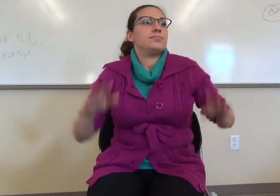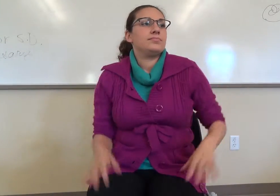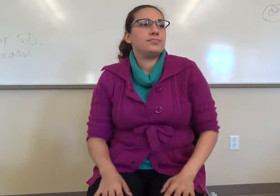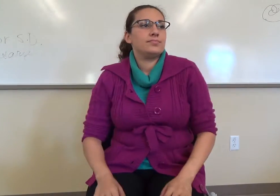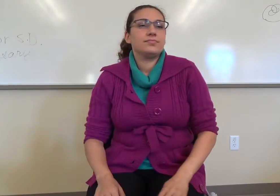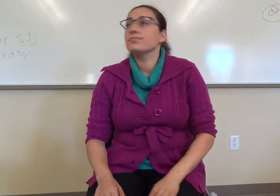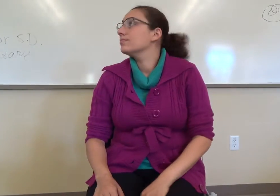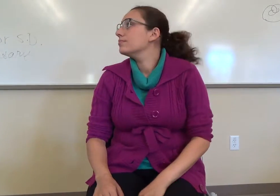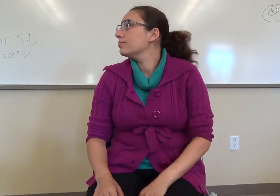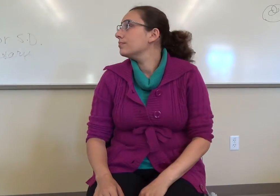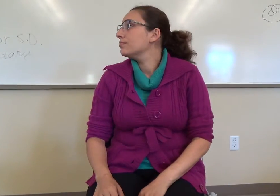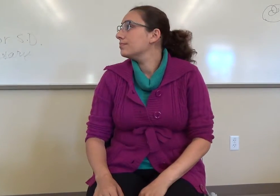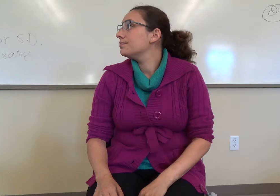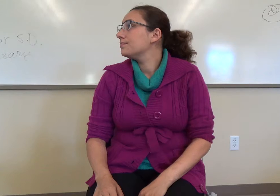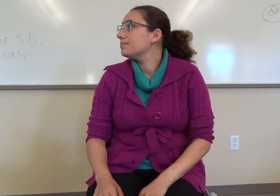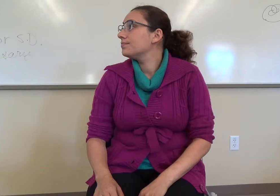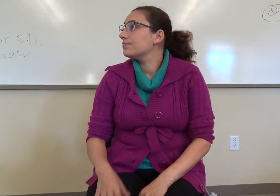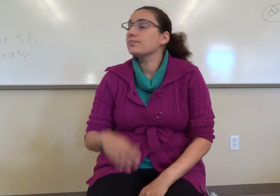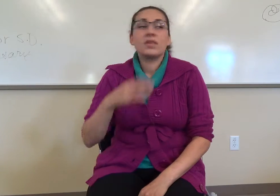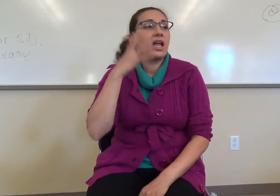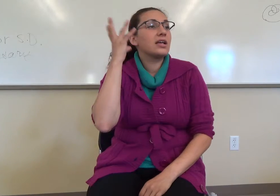Yeah, this sounds like a better answer.